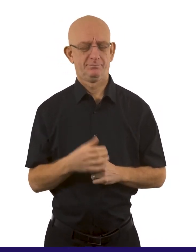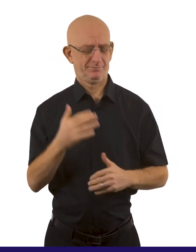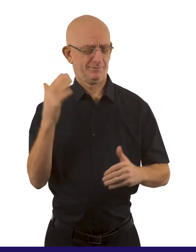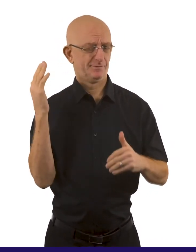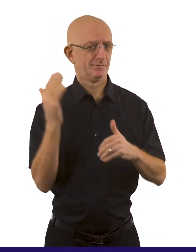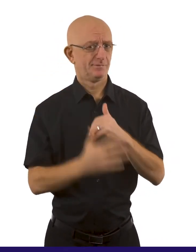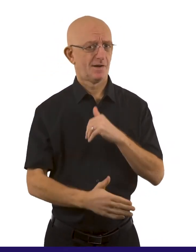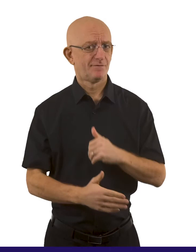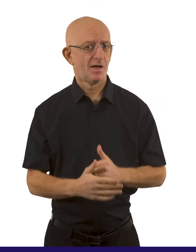Never.